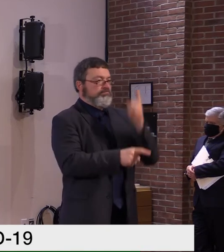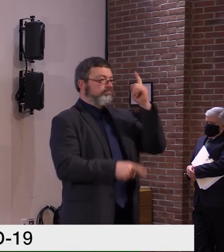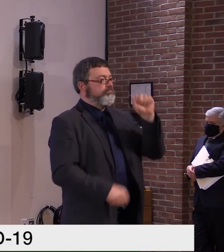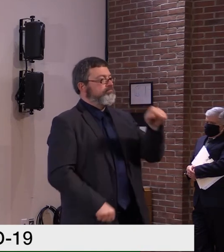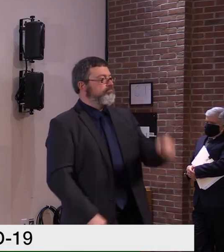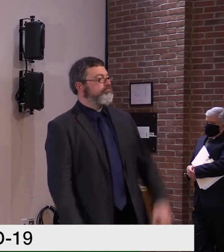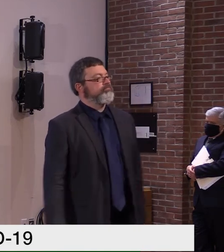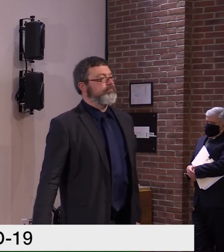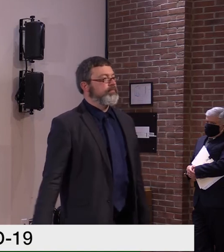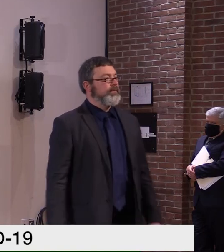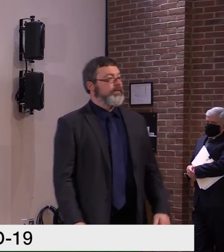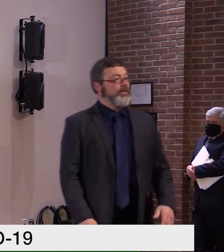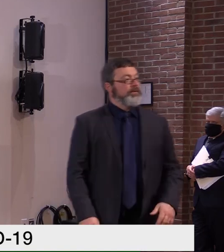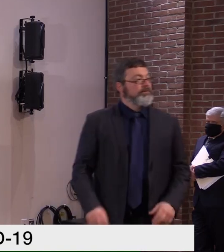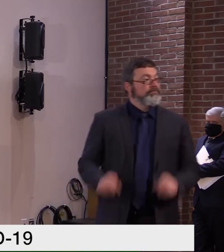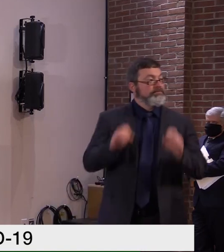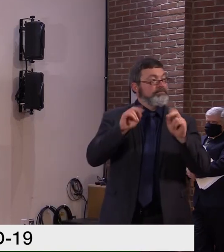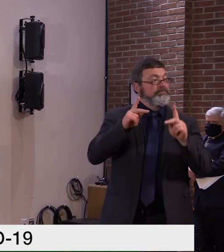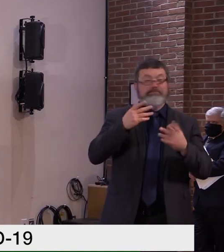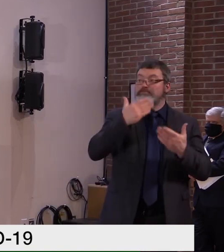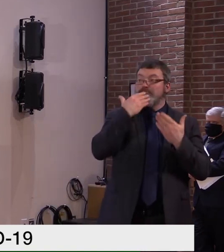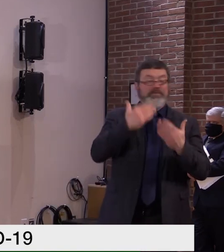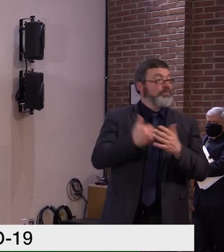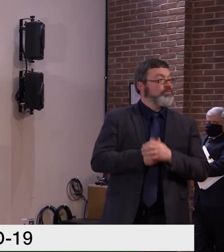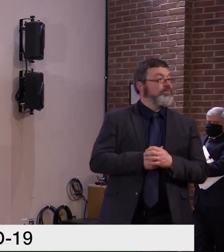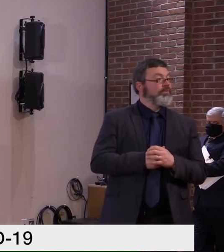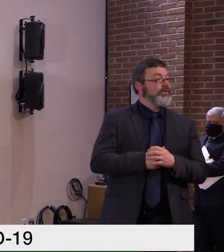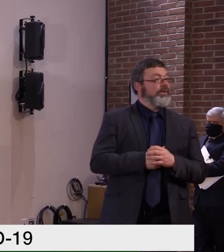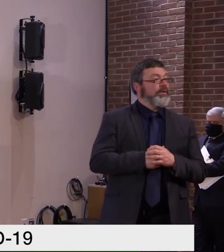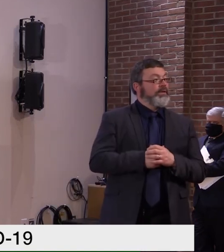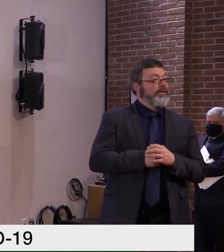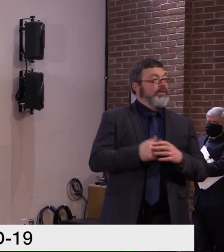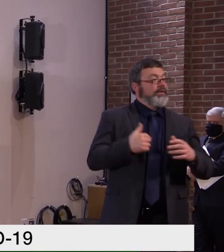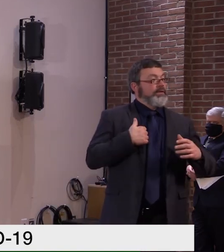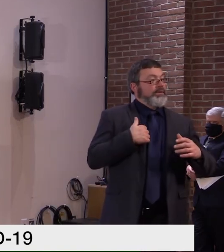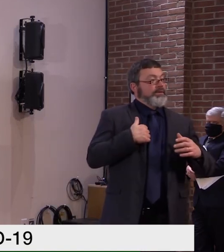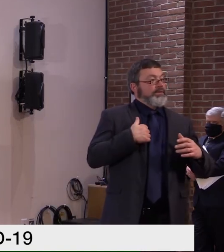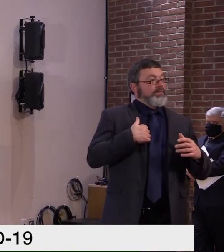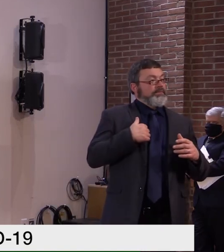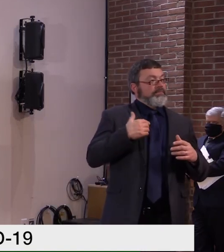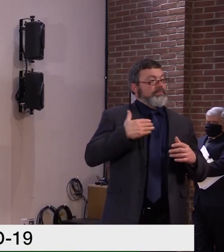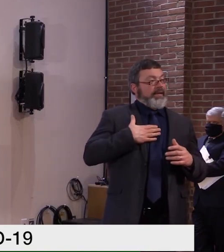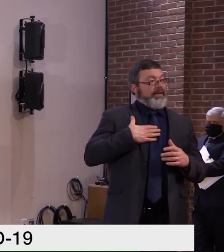Okay, I appreciate the time to circle back with more questions. That's it for me.